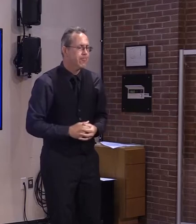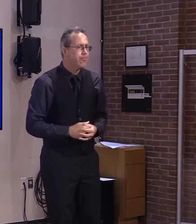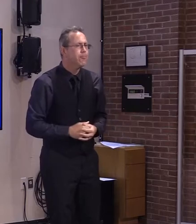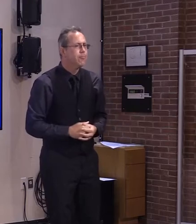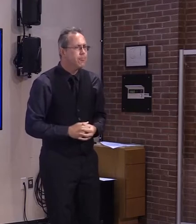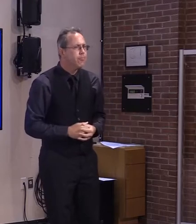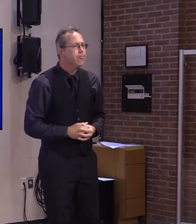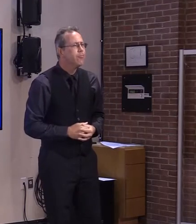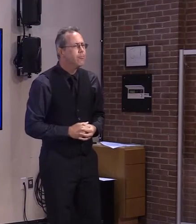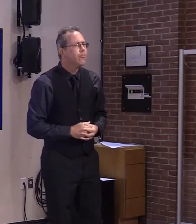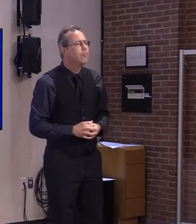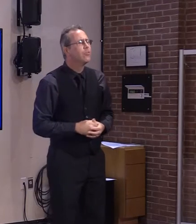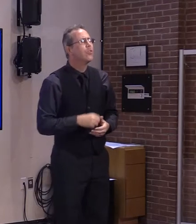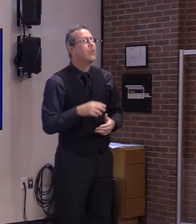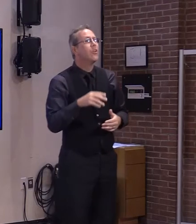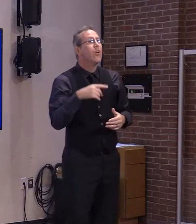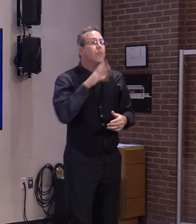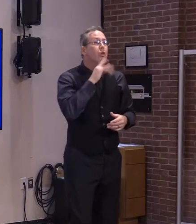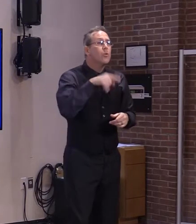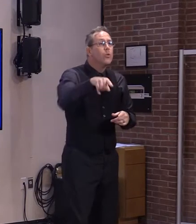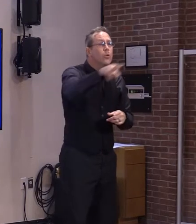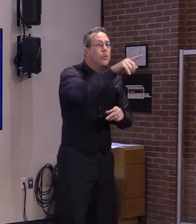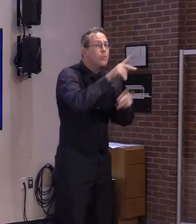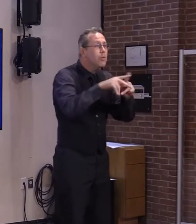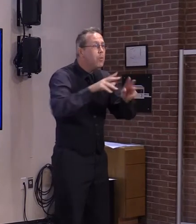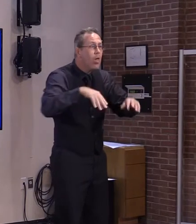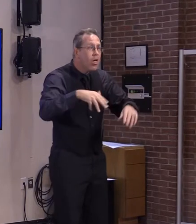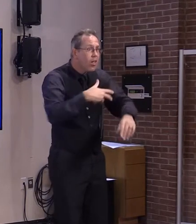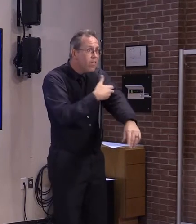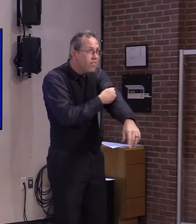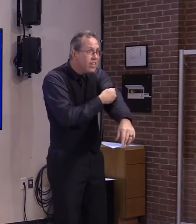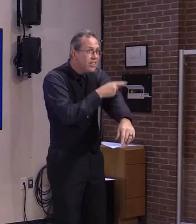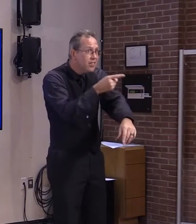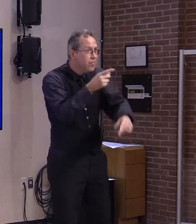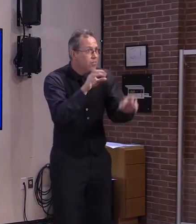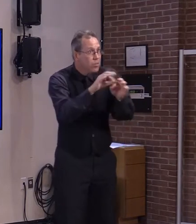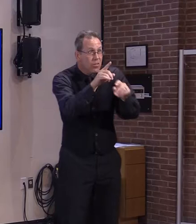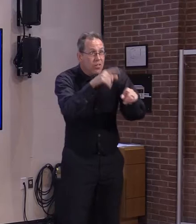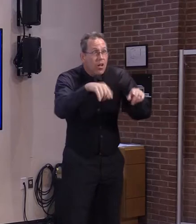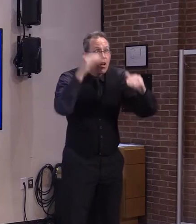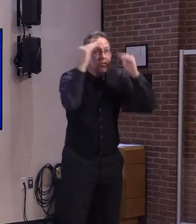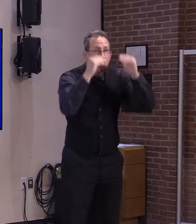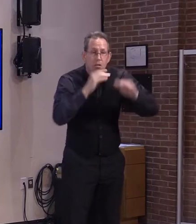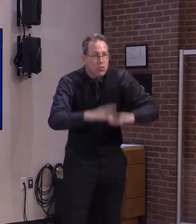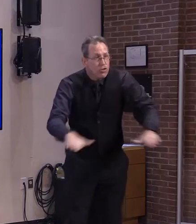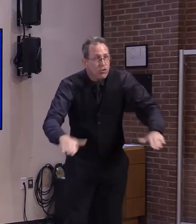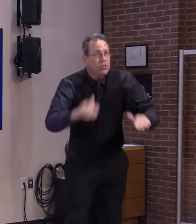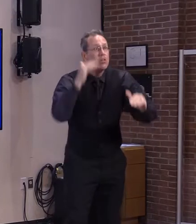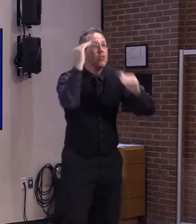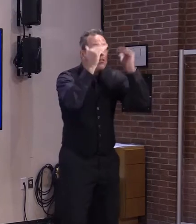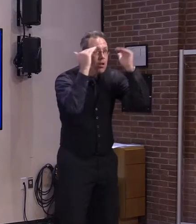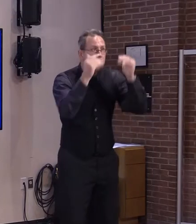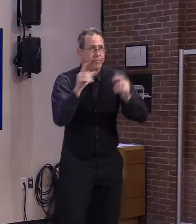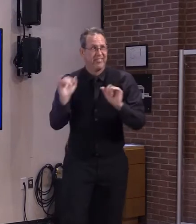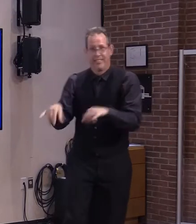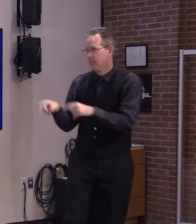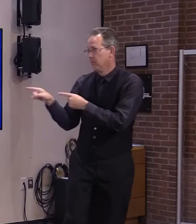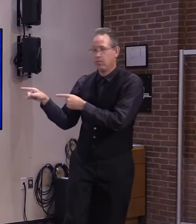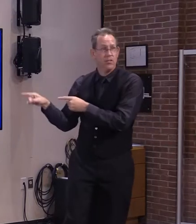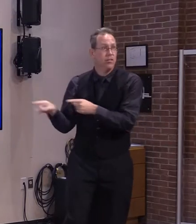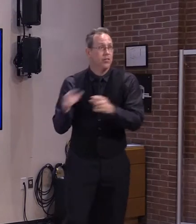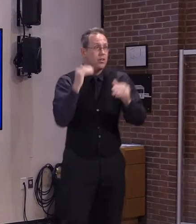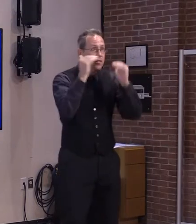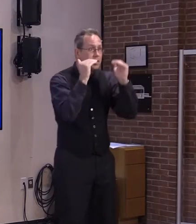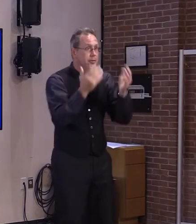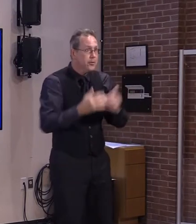to be vaccinated. So again, largely it's adults. As you see on the next slide, it's largely those who are over 70 who are